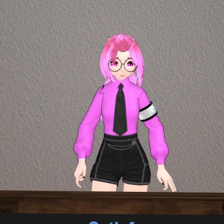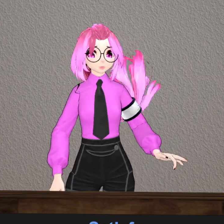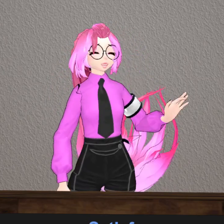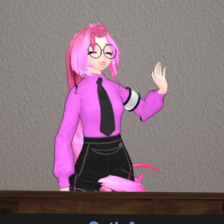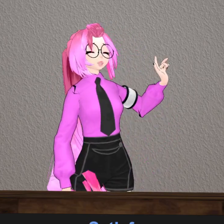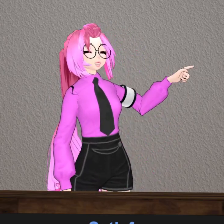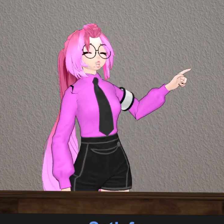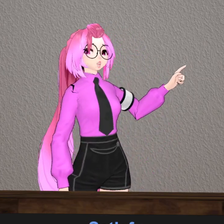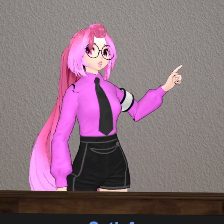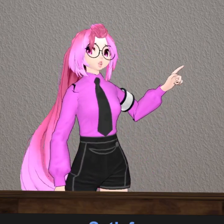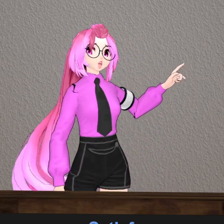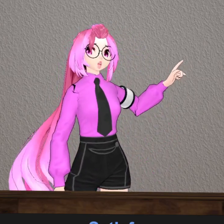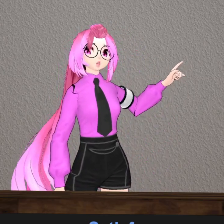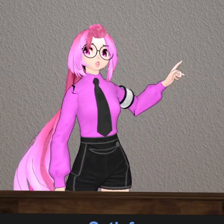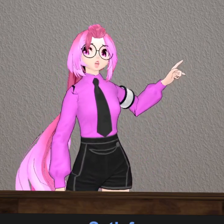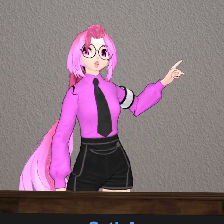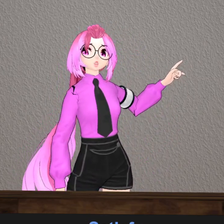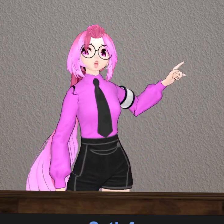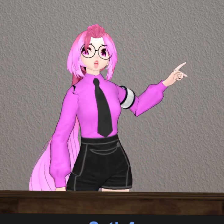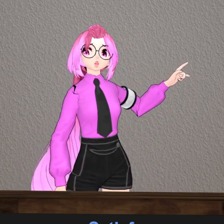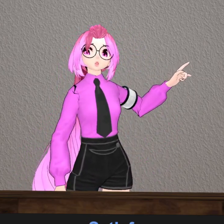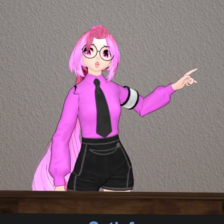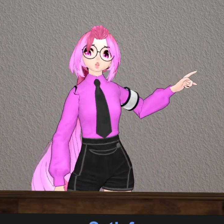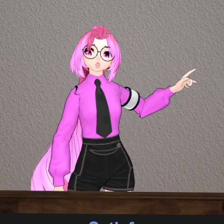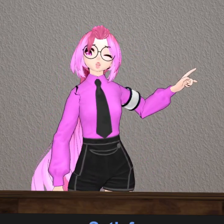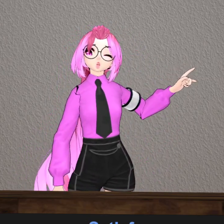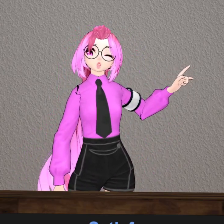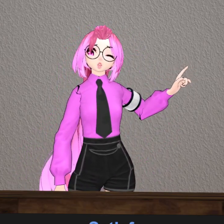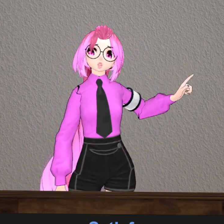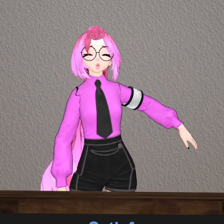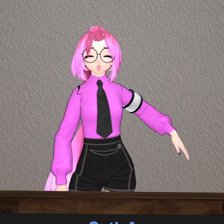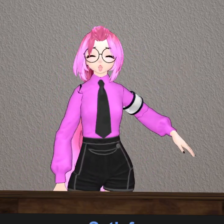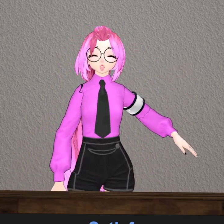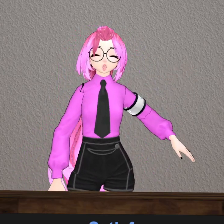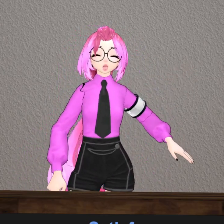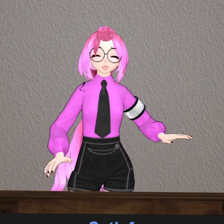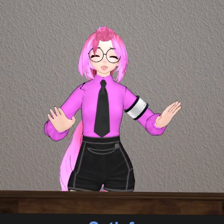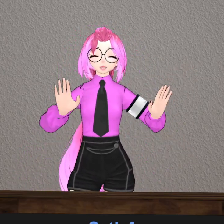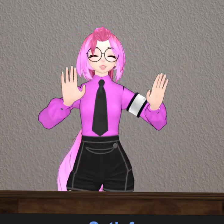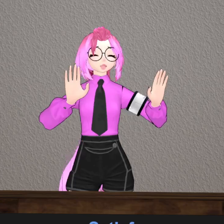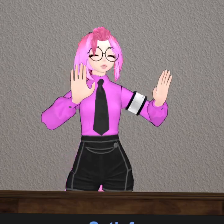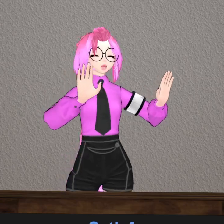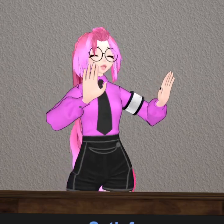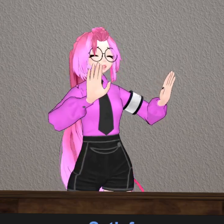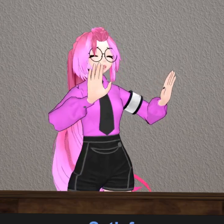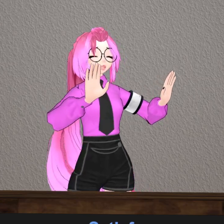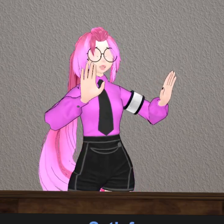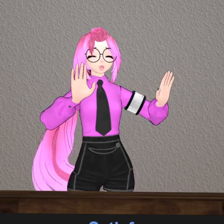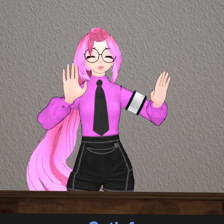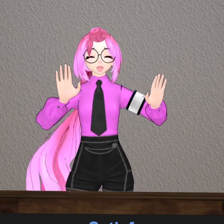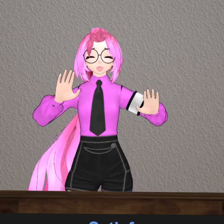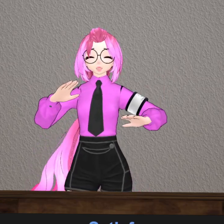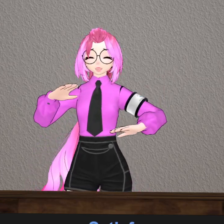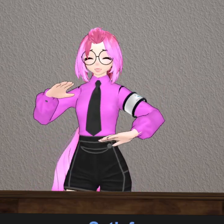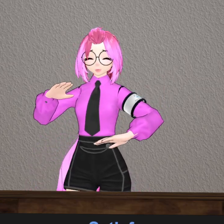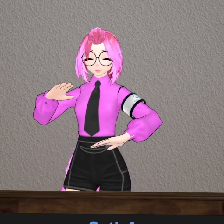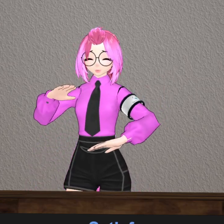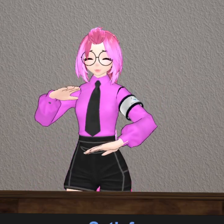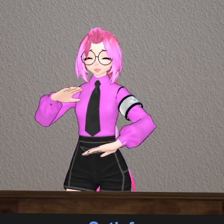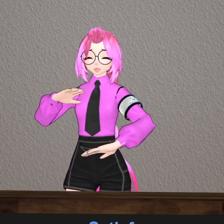And then satisfy. Satisfy. Very similar to limit, actually, but satisfy, you're going to have two flat hands, and then